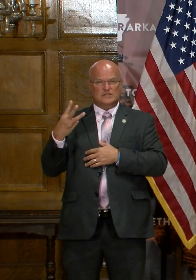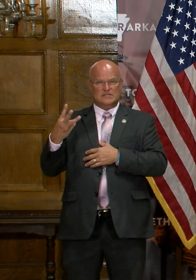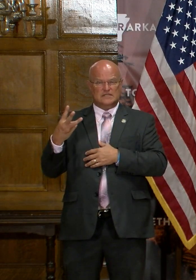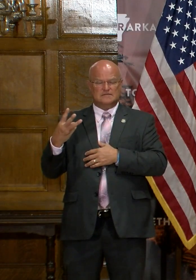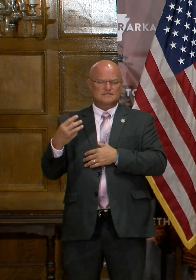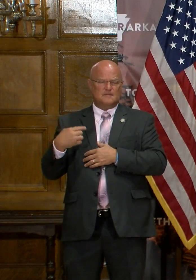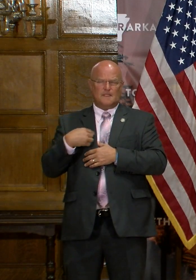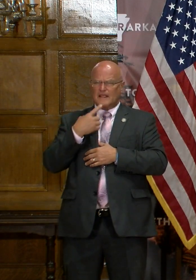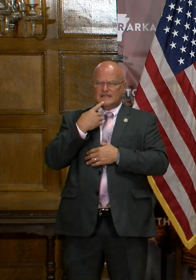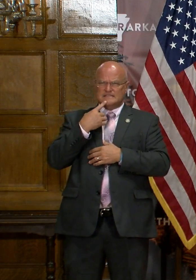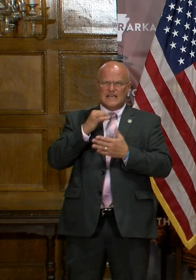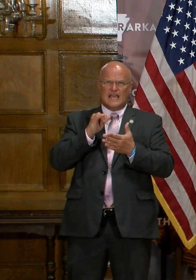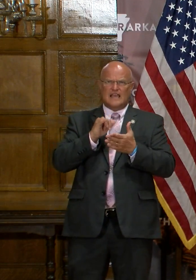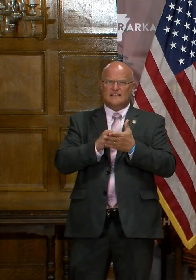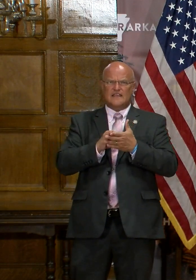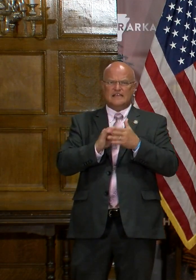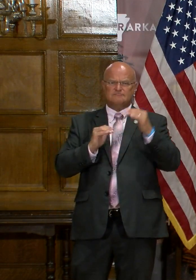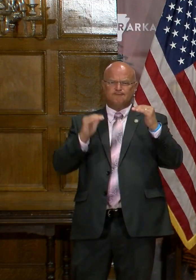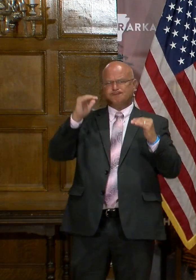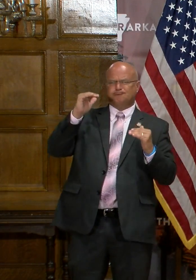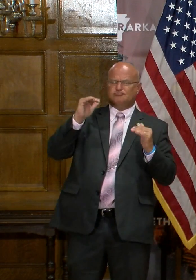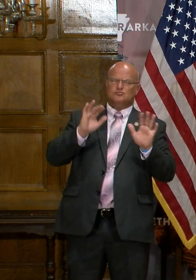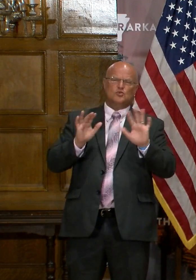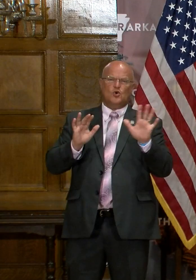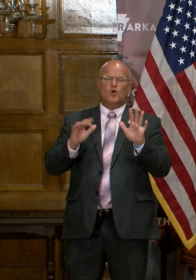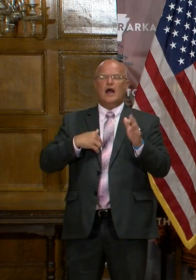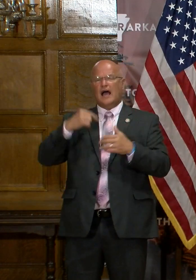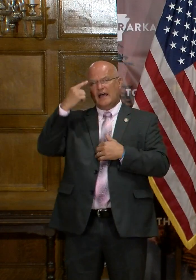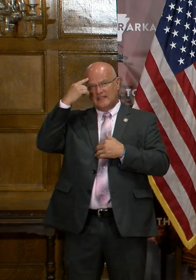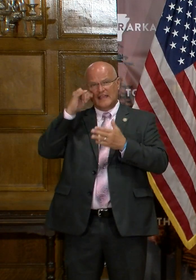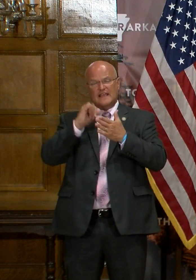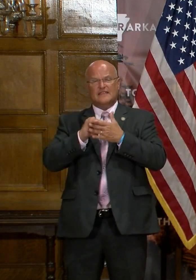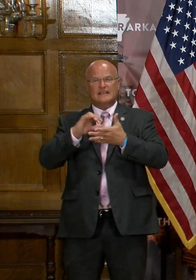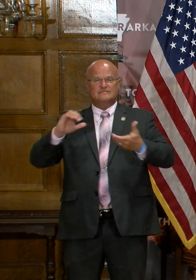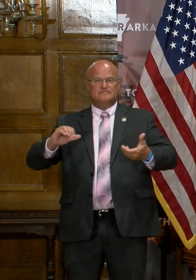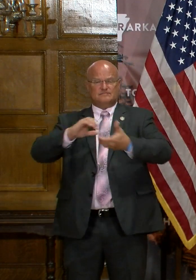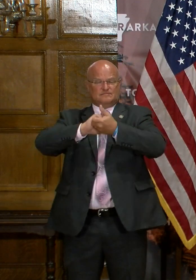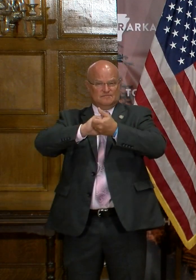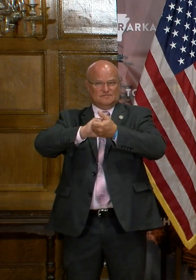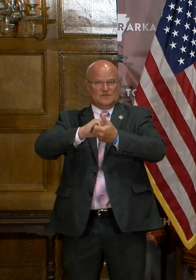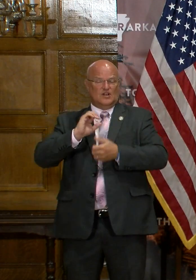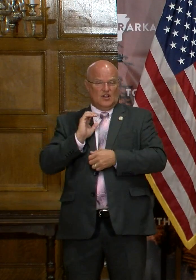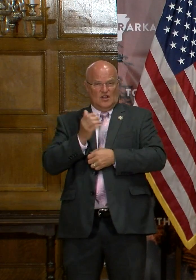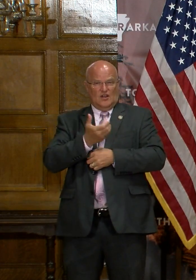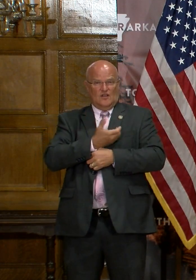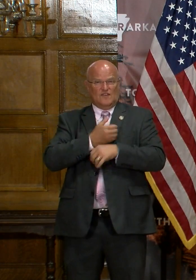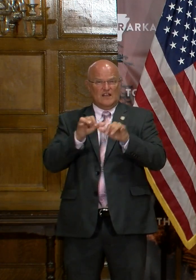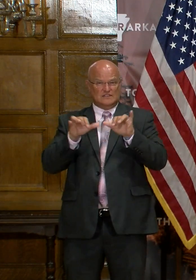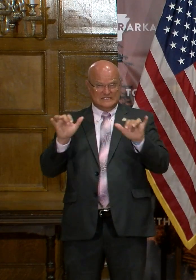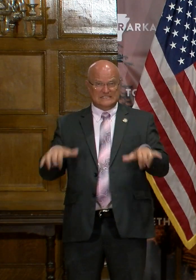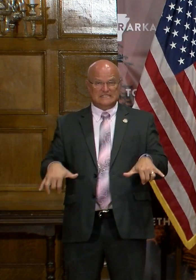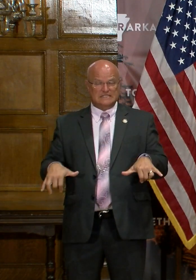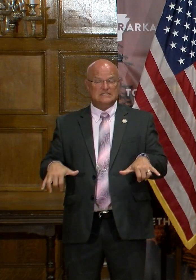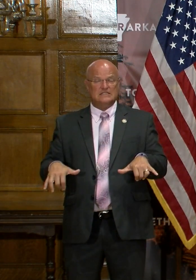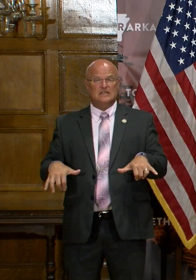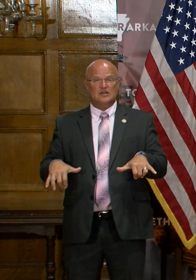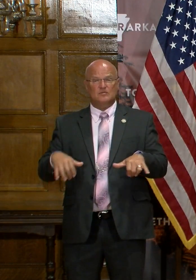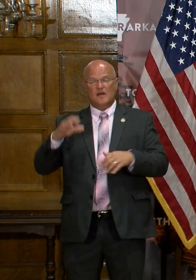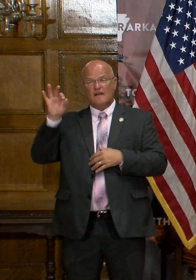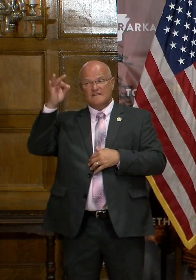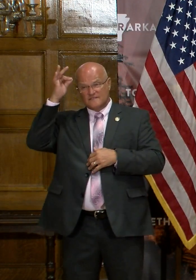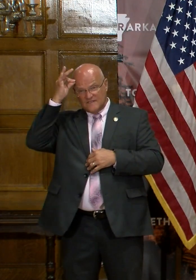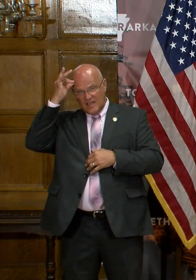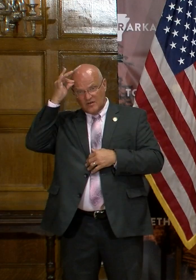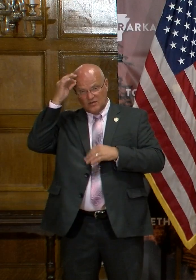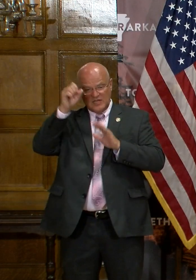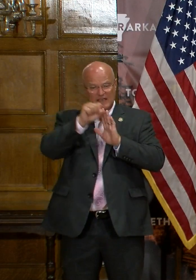wouldn't say that's a counterbalance. I would say that is simply being a part of our system of federalism